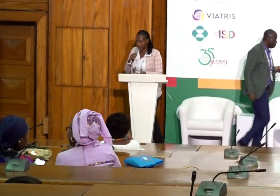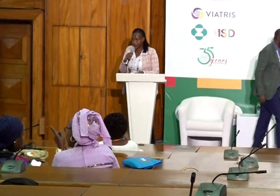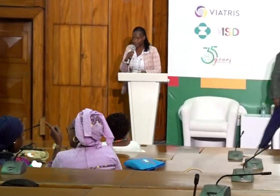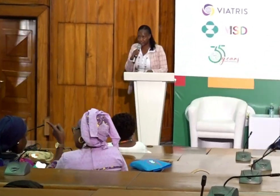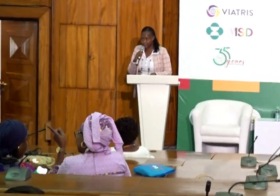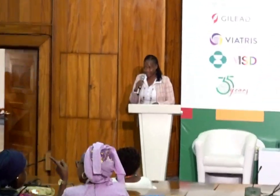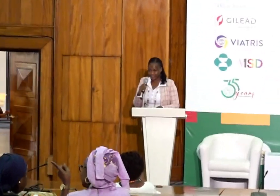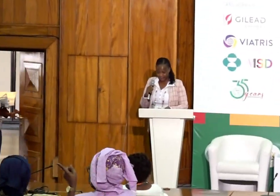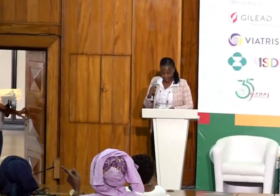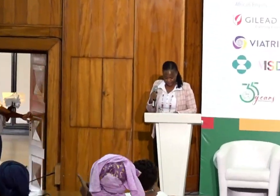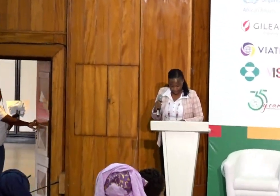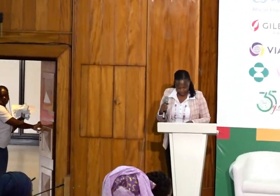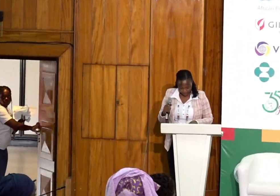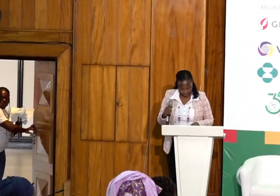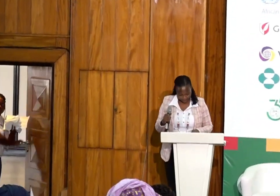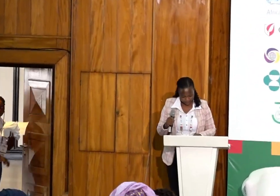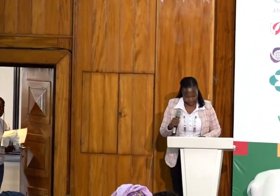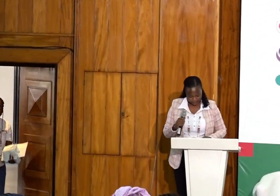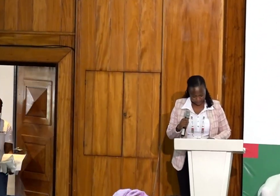Thank you so much.